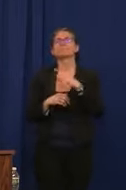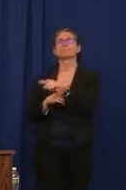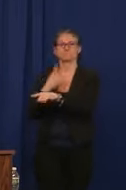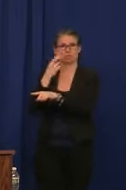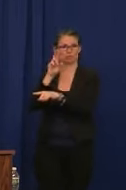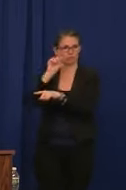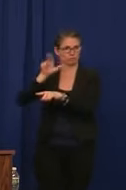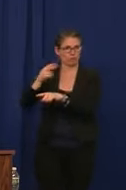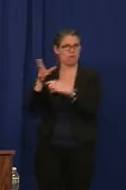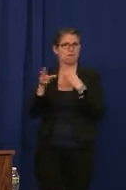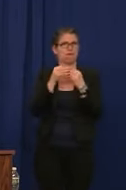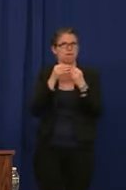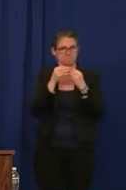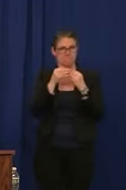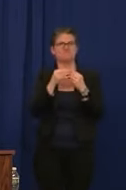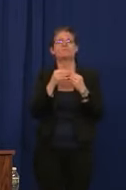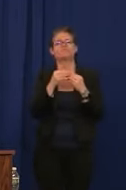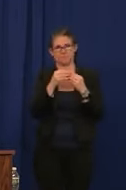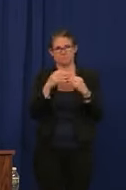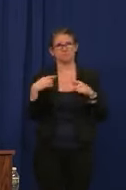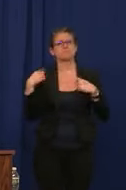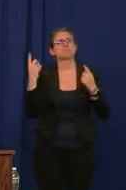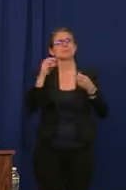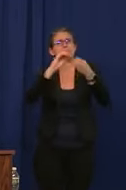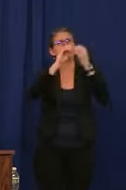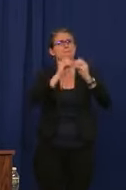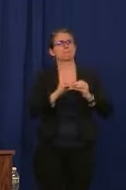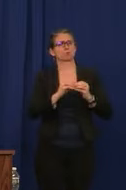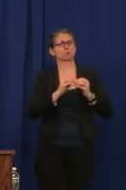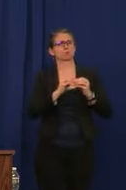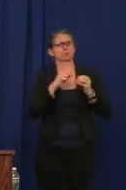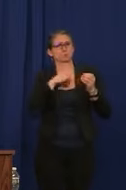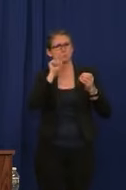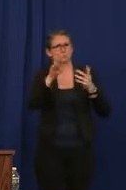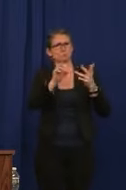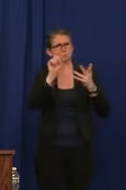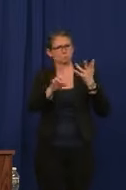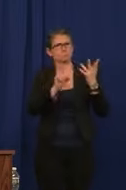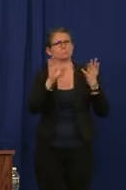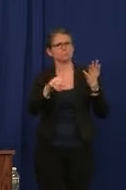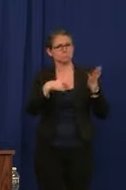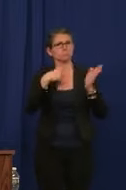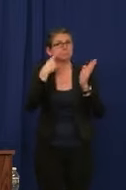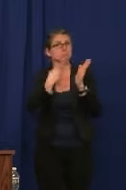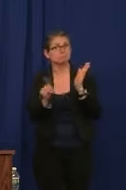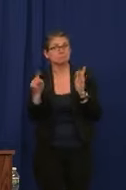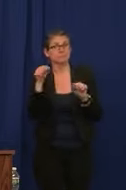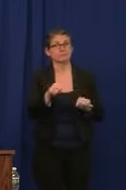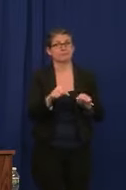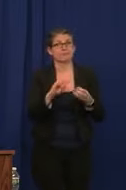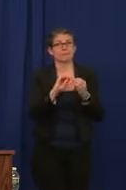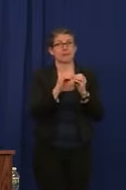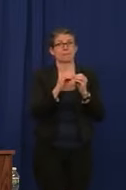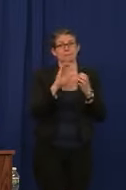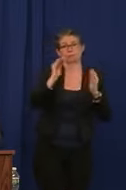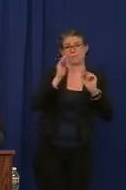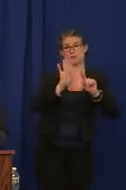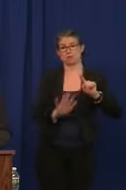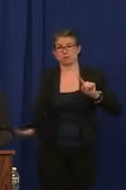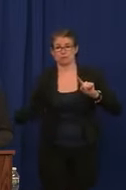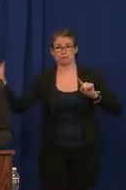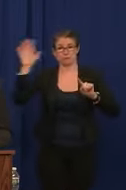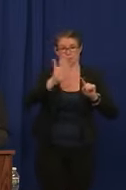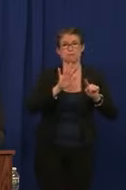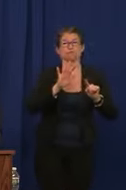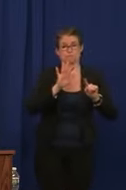time we ran the numbers, Maine was in the higher quartile of states that in terms of per capita testing.